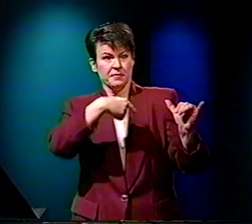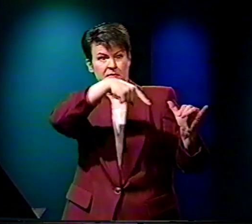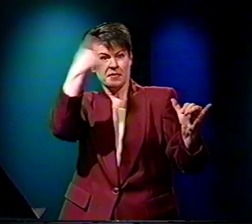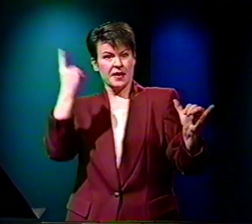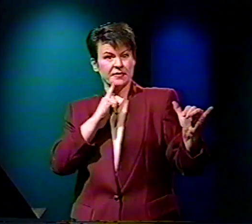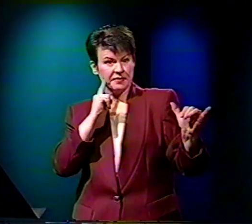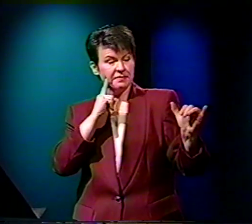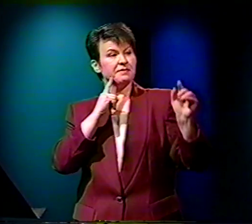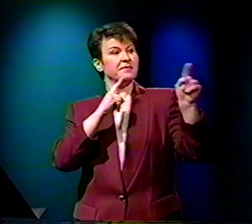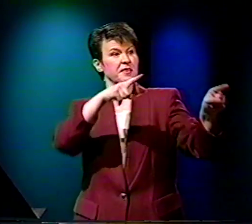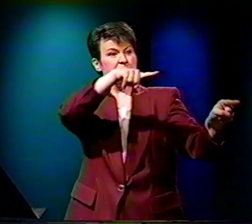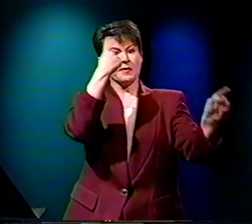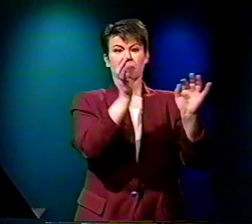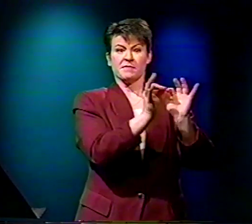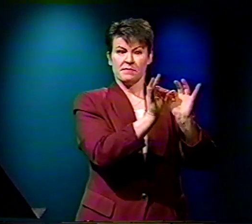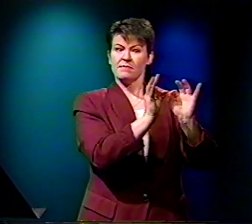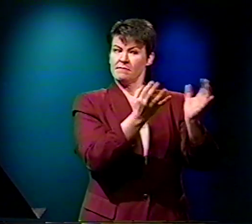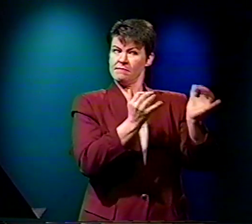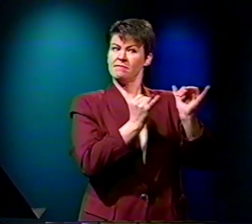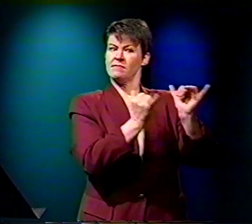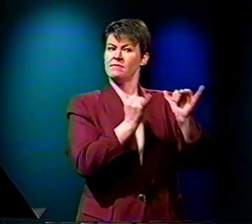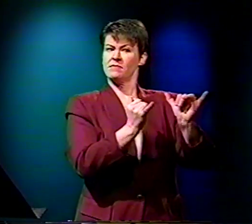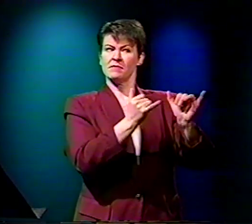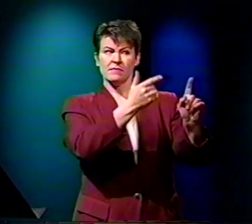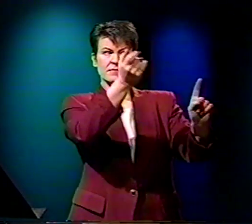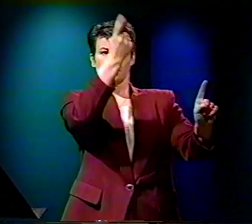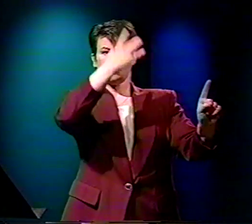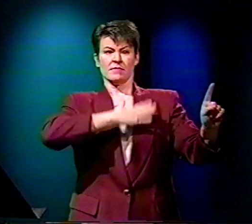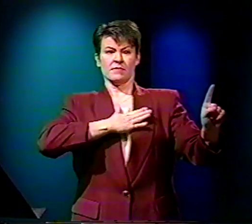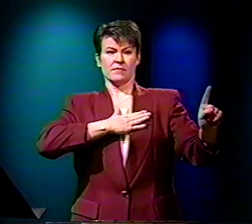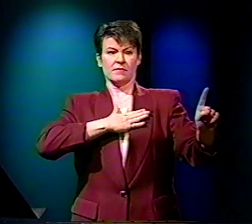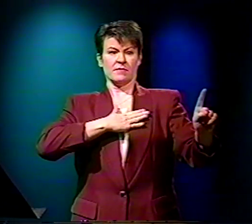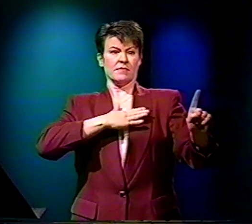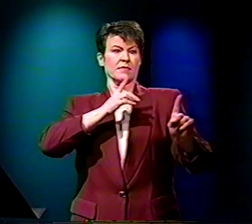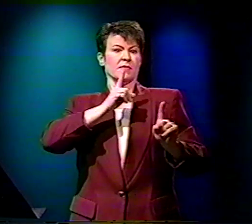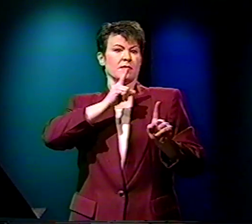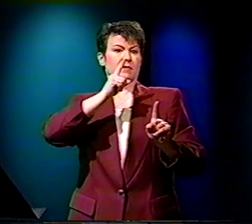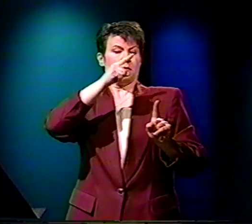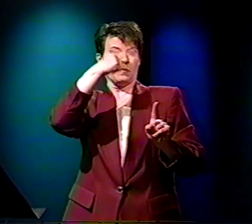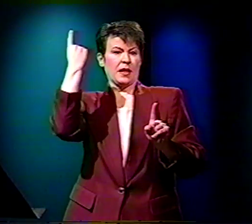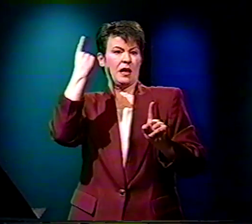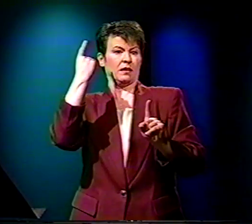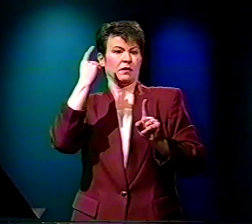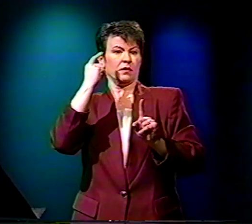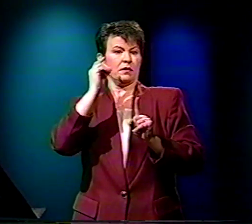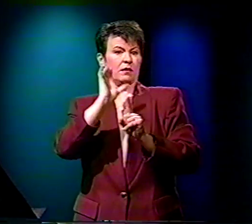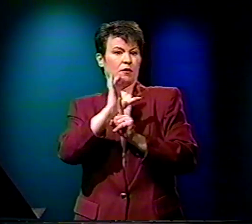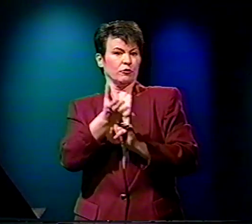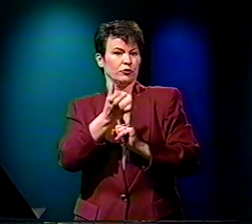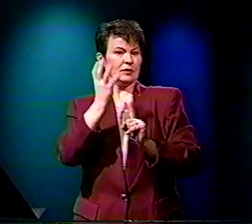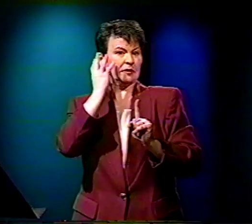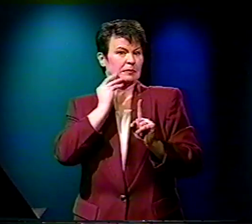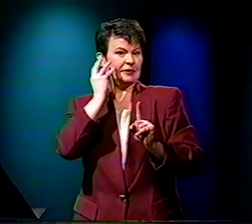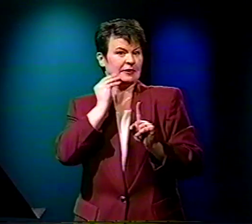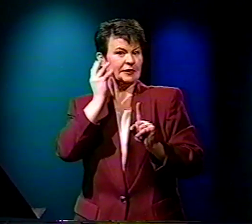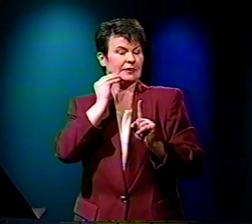that ethnicity or race have a right to have an interpreter of like race, because they will also understand their black